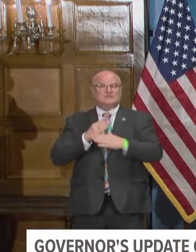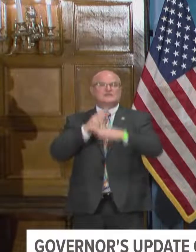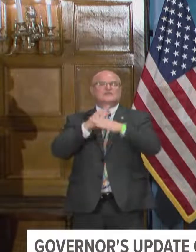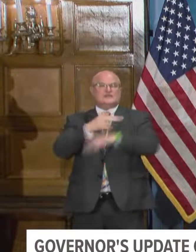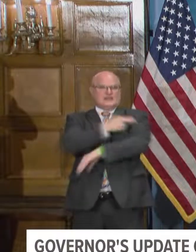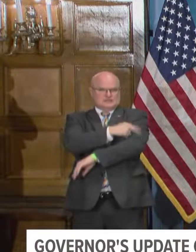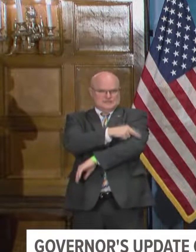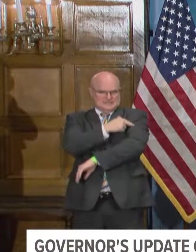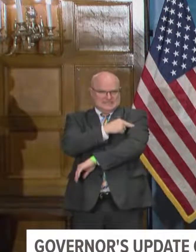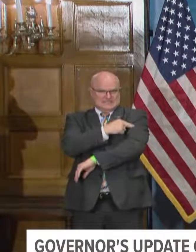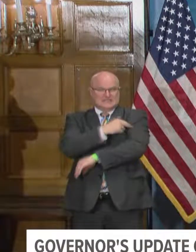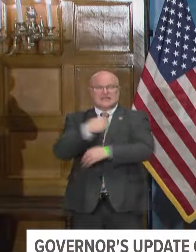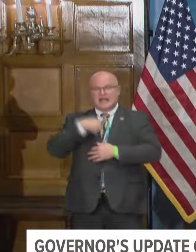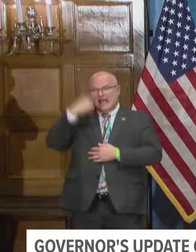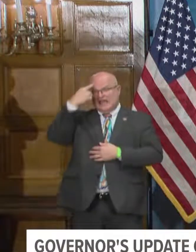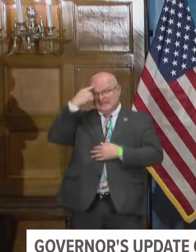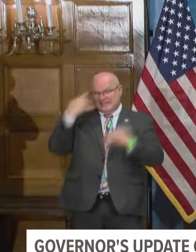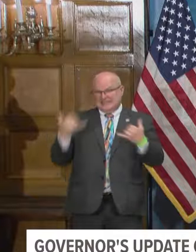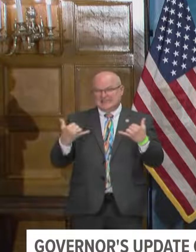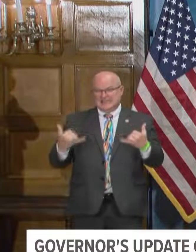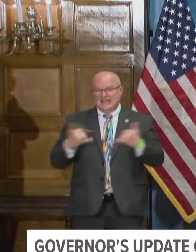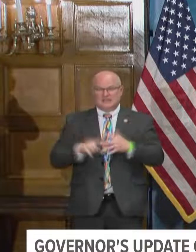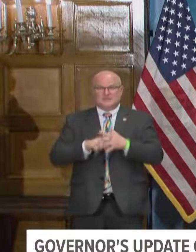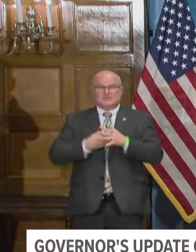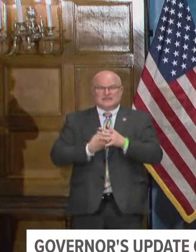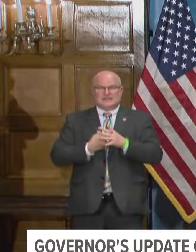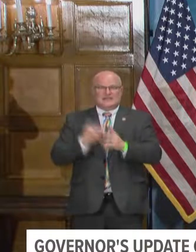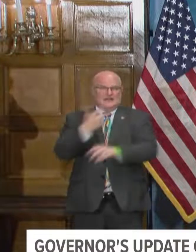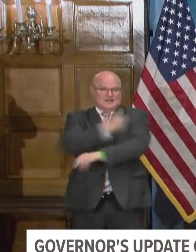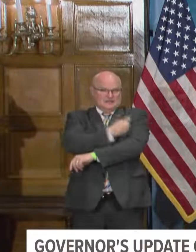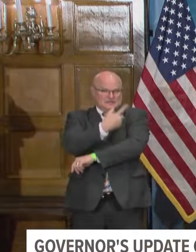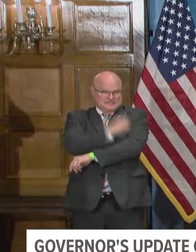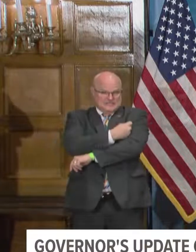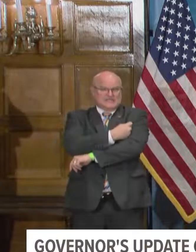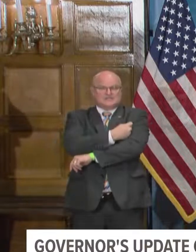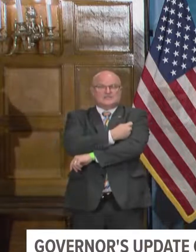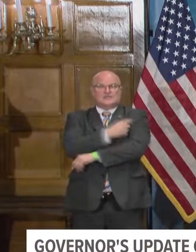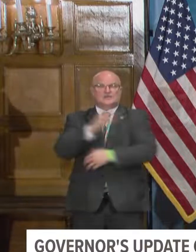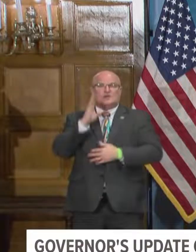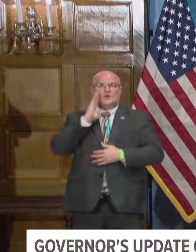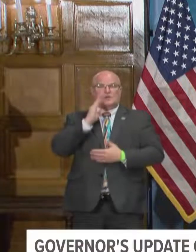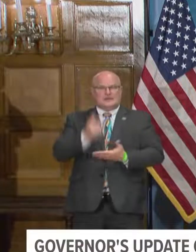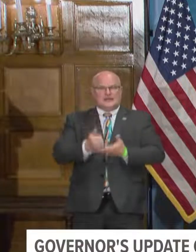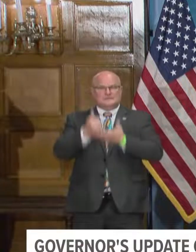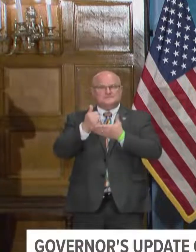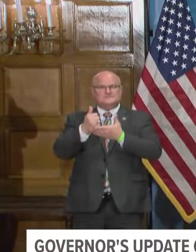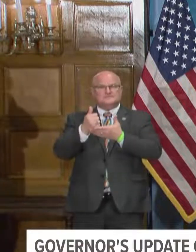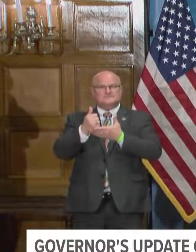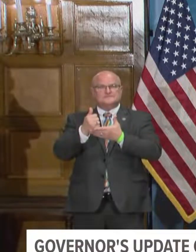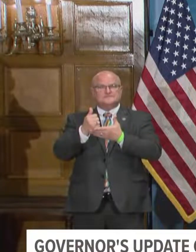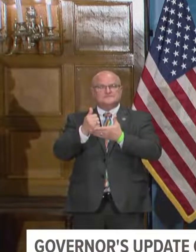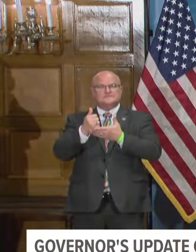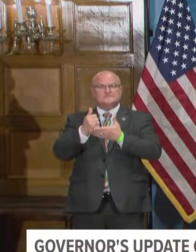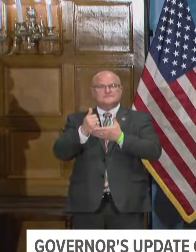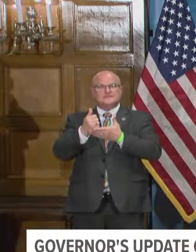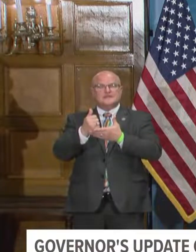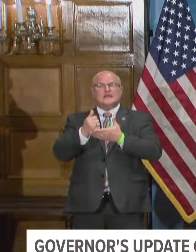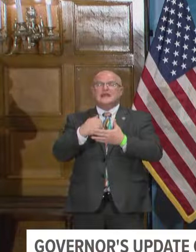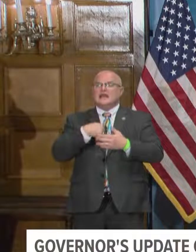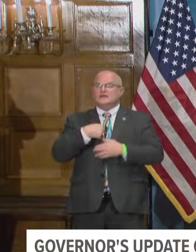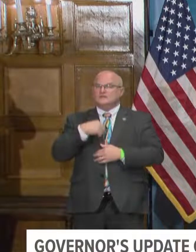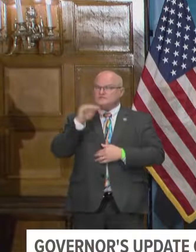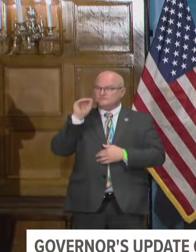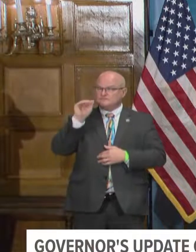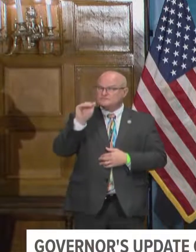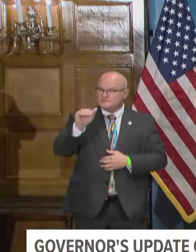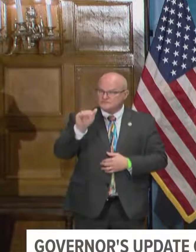hospitalizations, and I think now the beginning of our immunizations. I want to make a point of reminding everybody